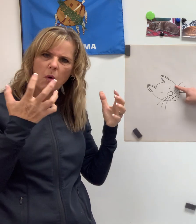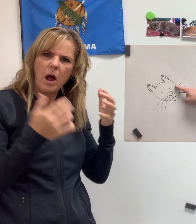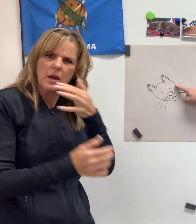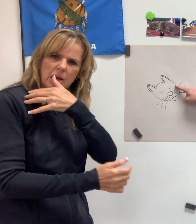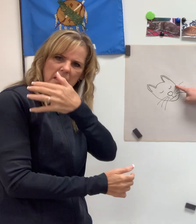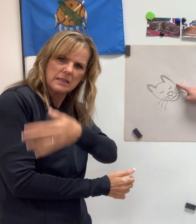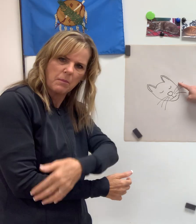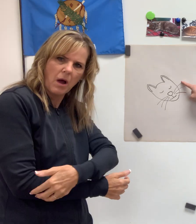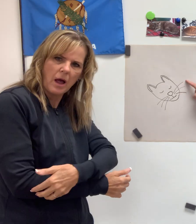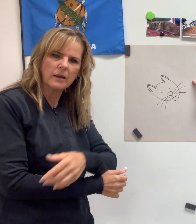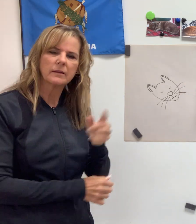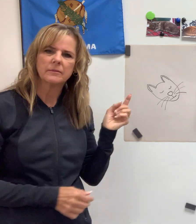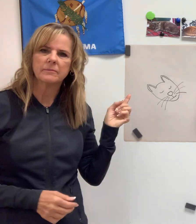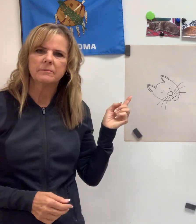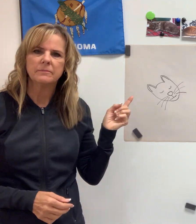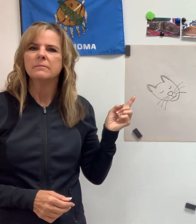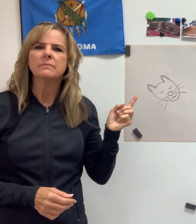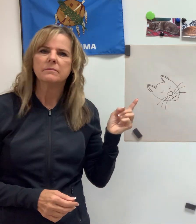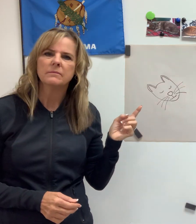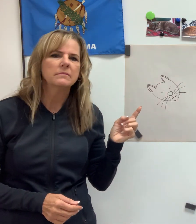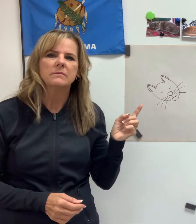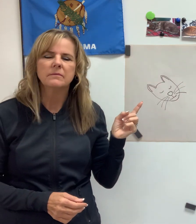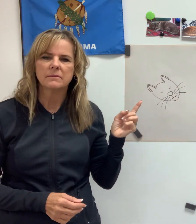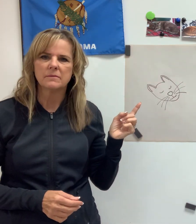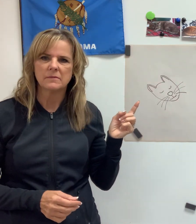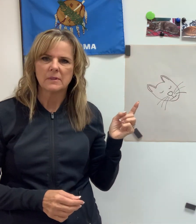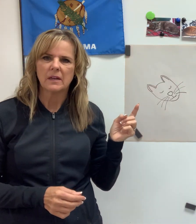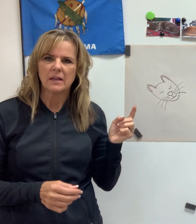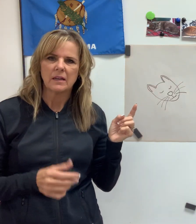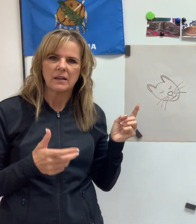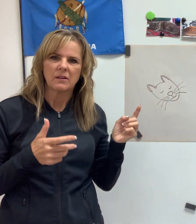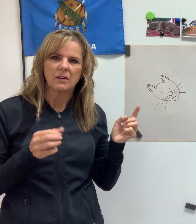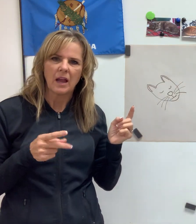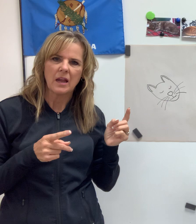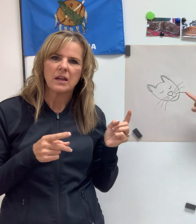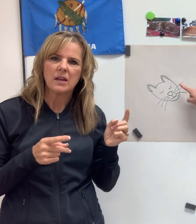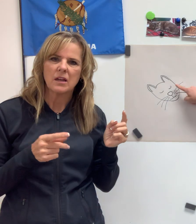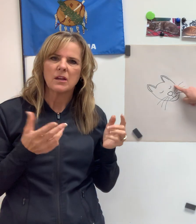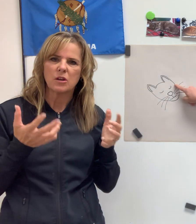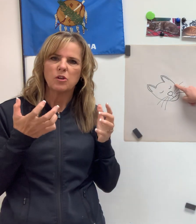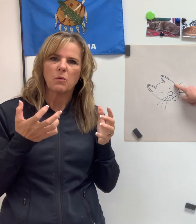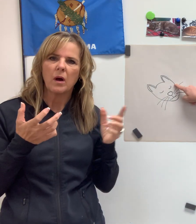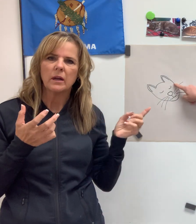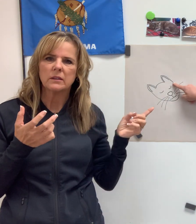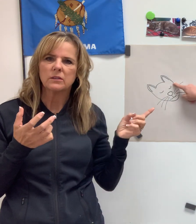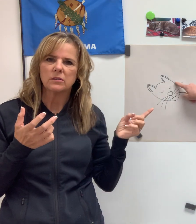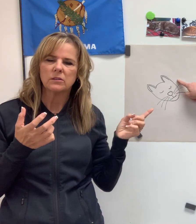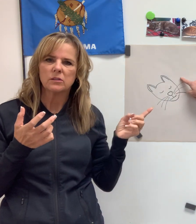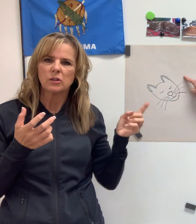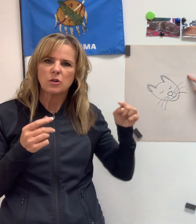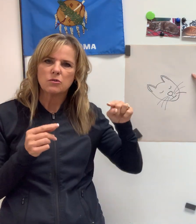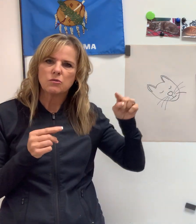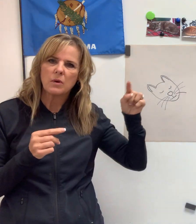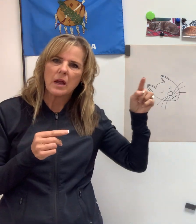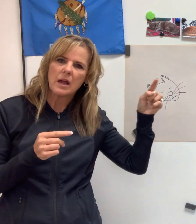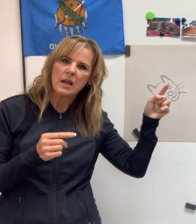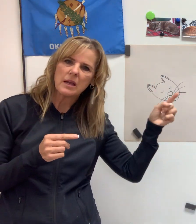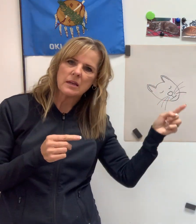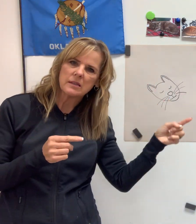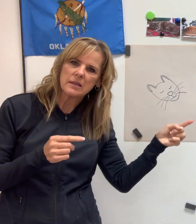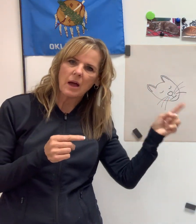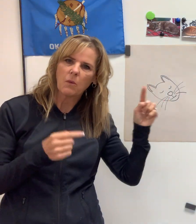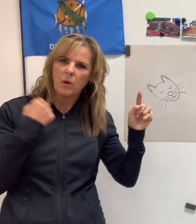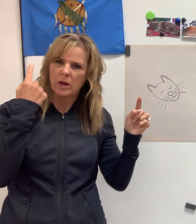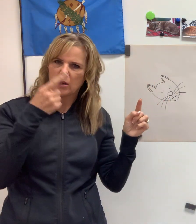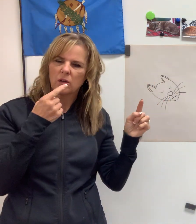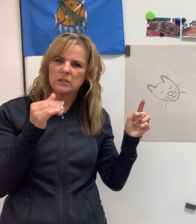be. So if I make a curve line this big, he's going to have a big old head and a tiny little body. So I want to trace out what I want it to